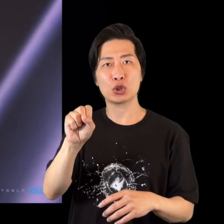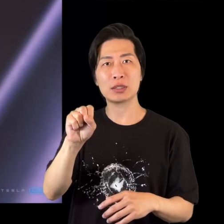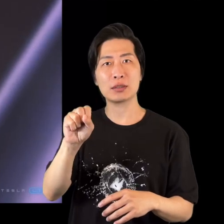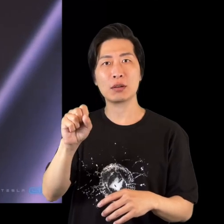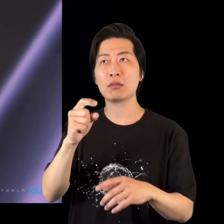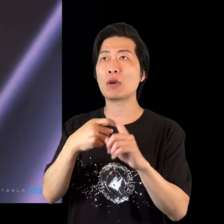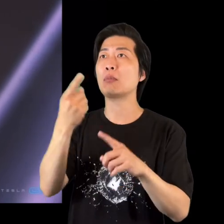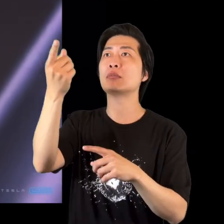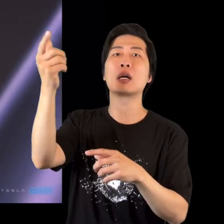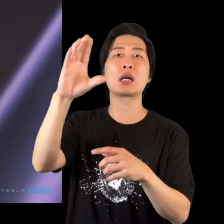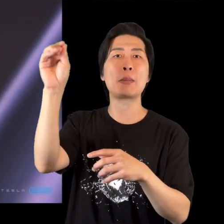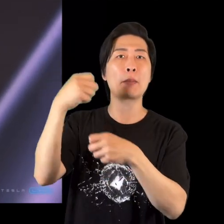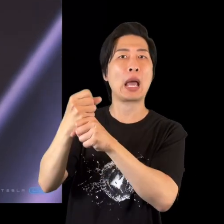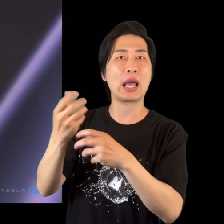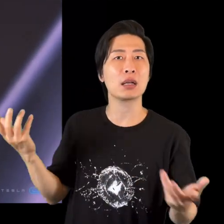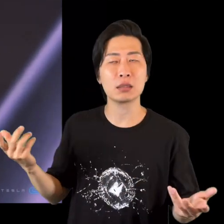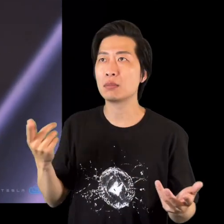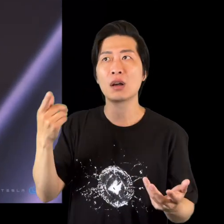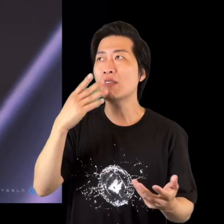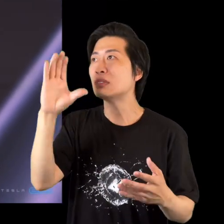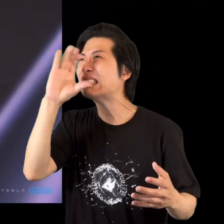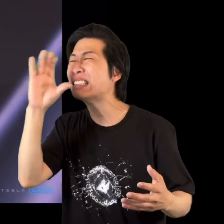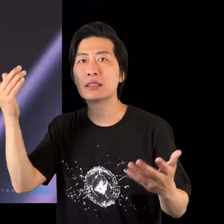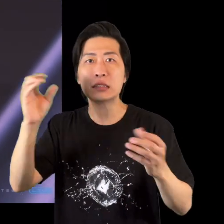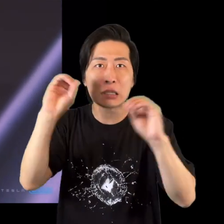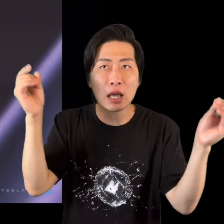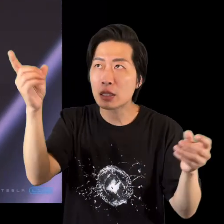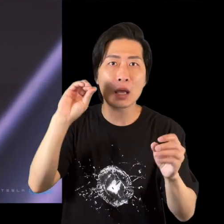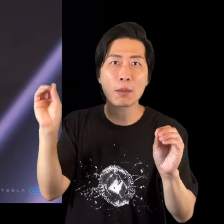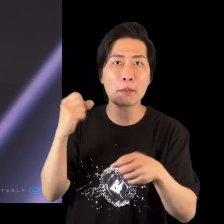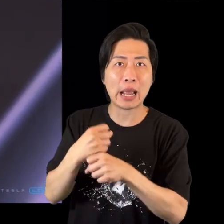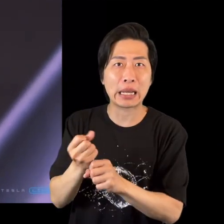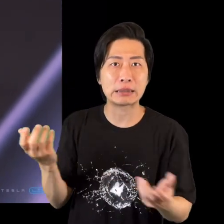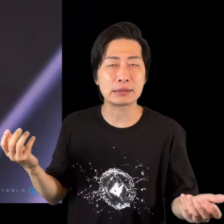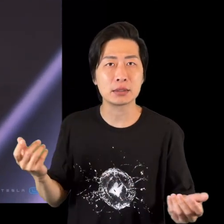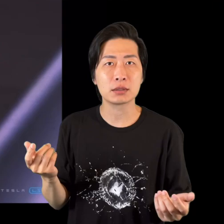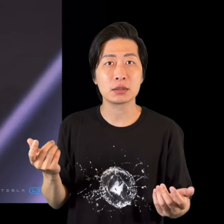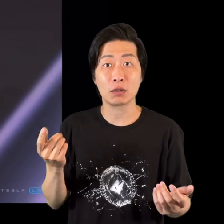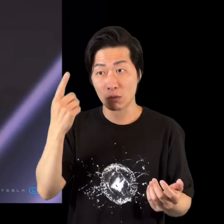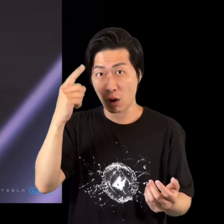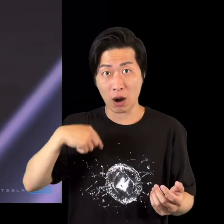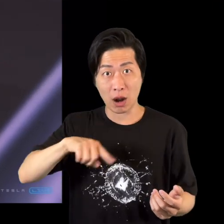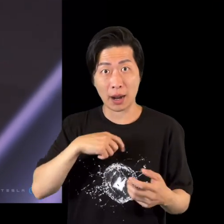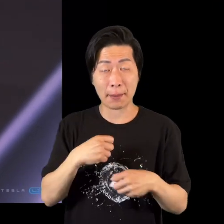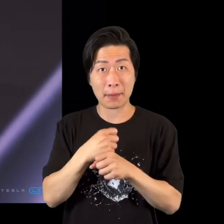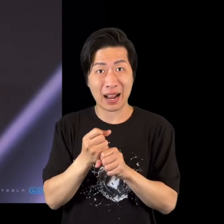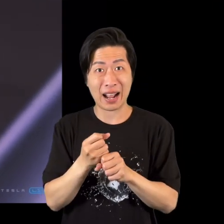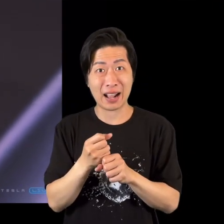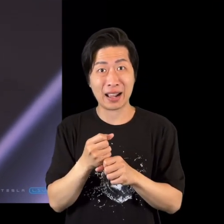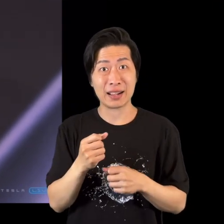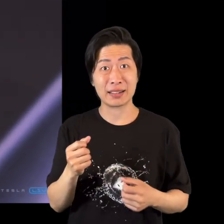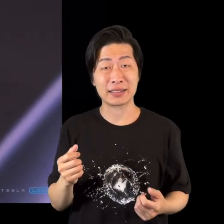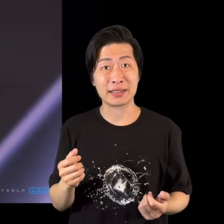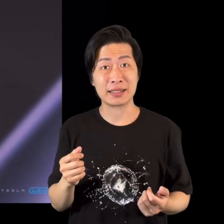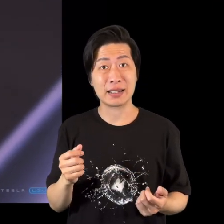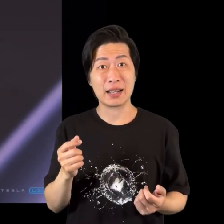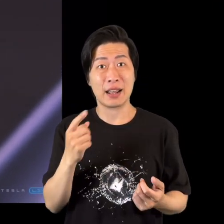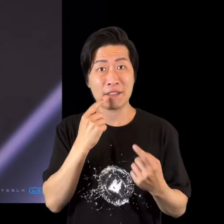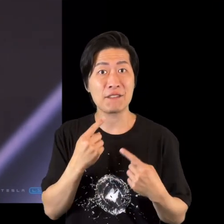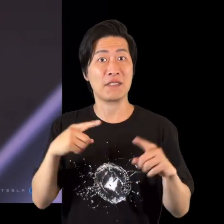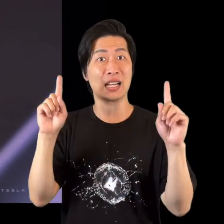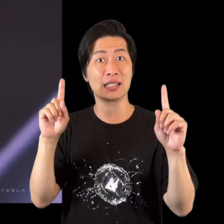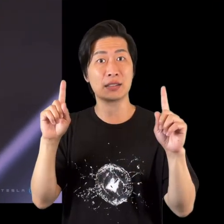drive actuators and whatnot that were off the shelf. We found that there weren't any. In order to make